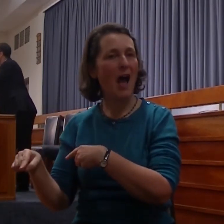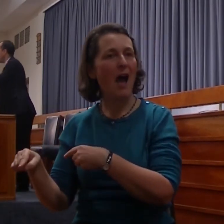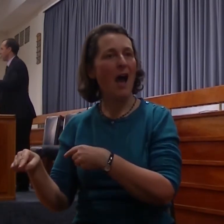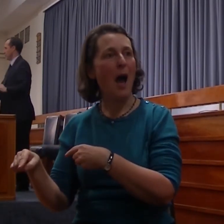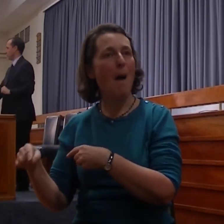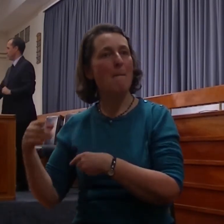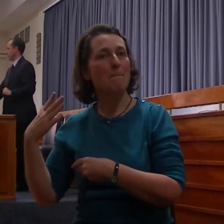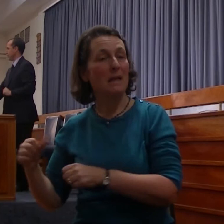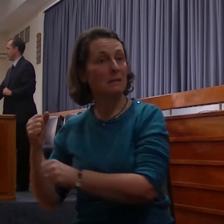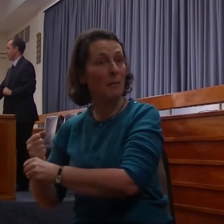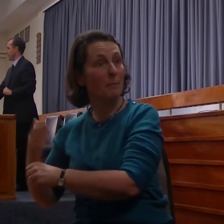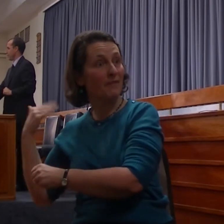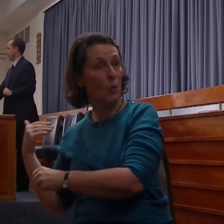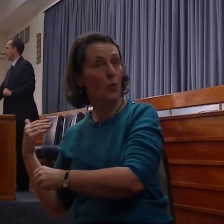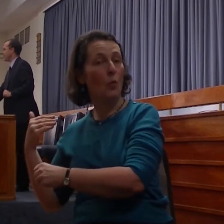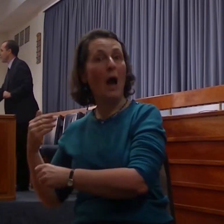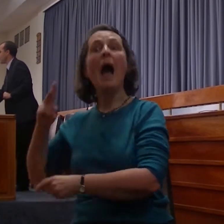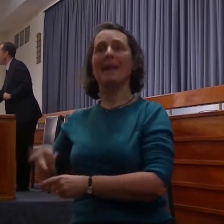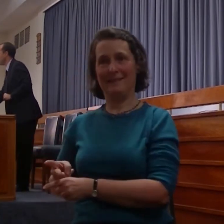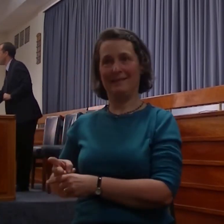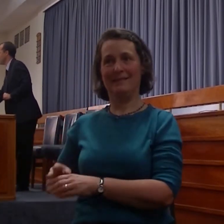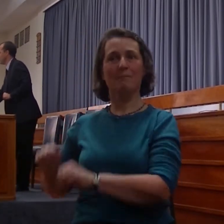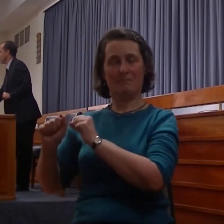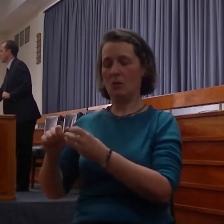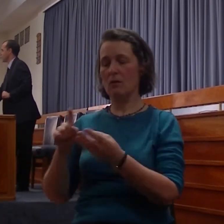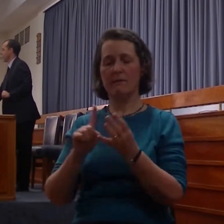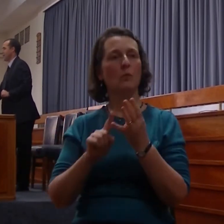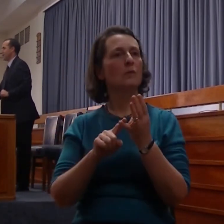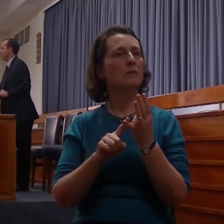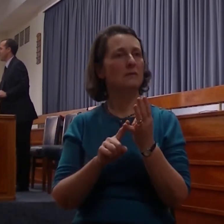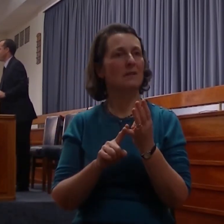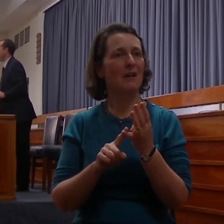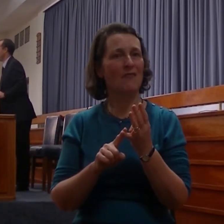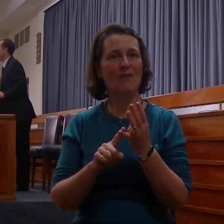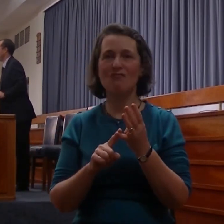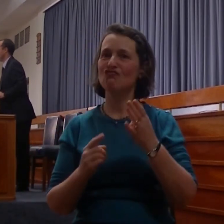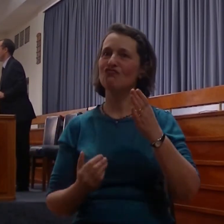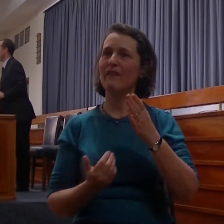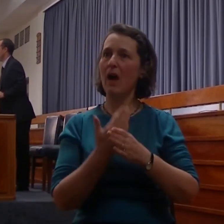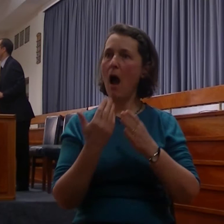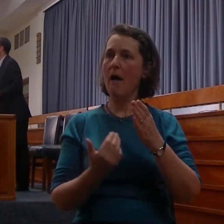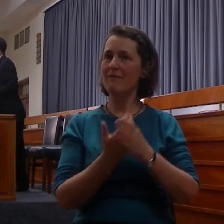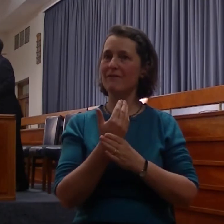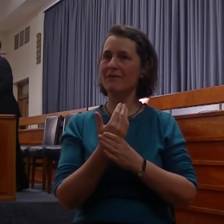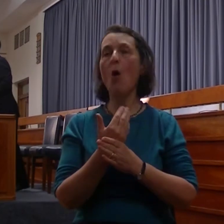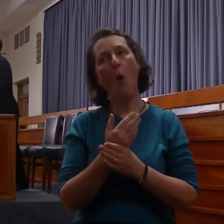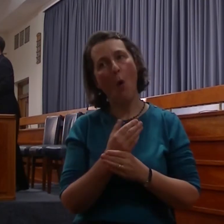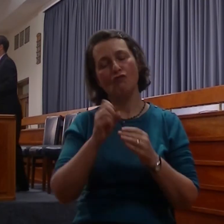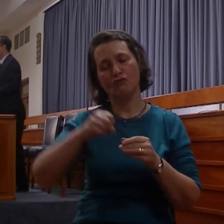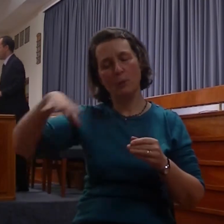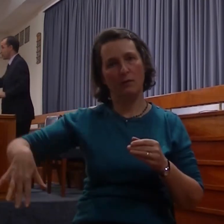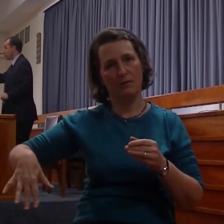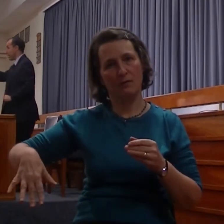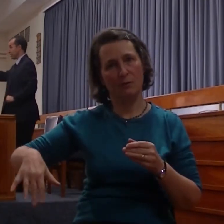return. We must return and repeat the things we used to do before for the Lord. And the